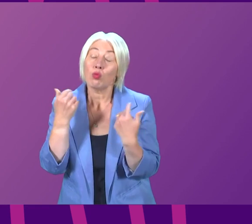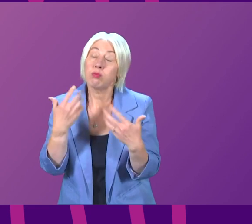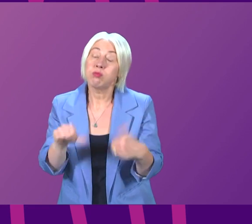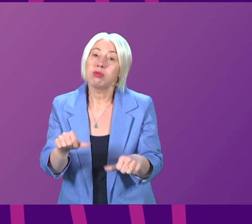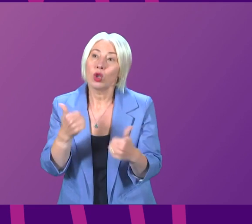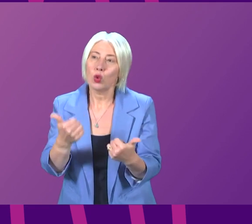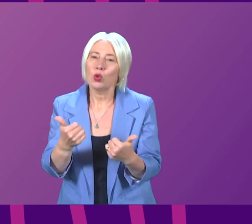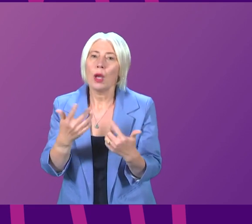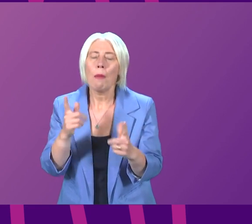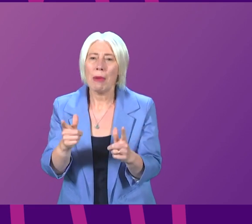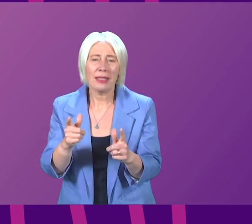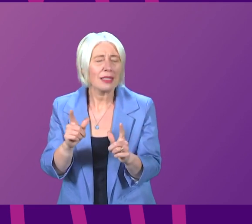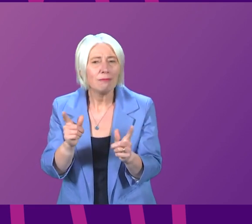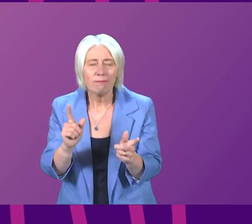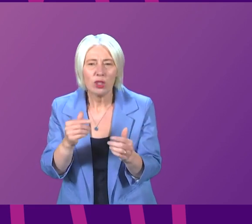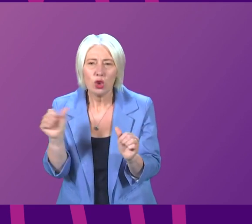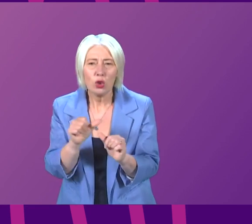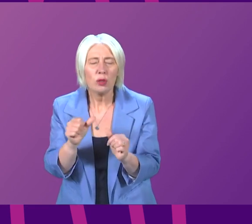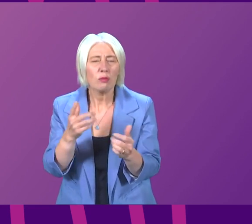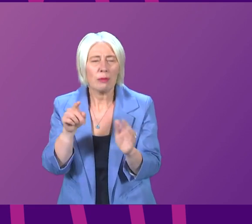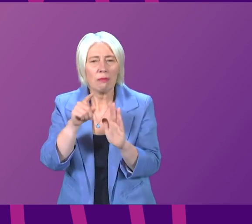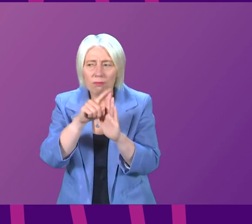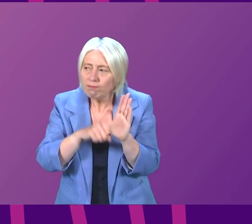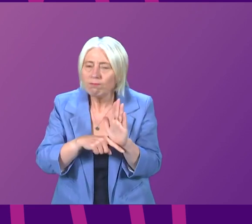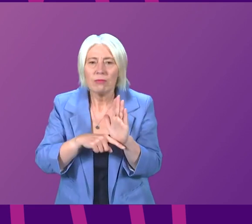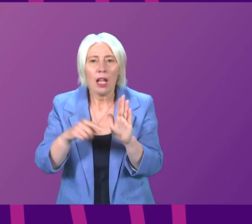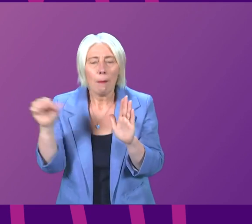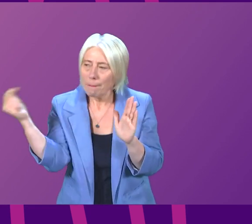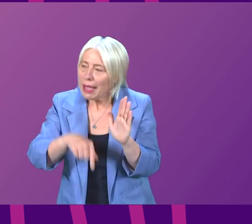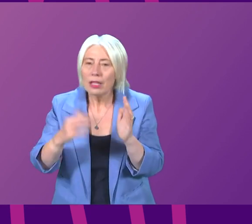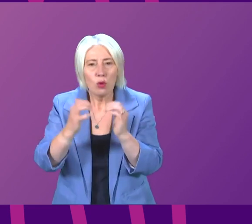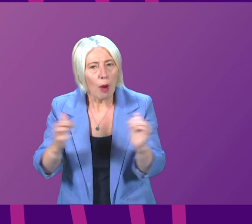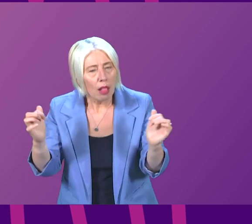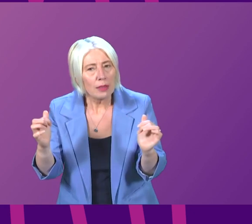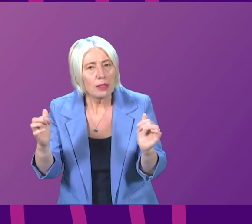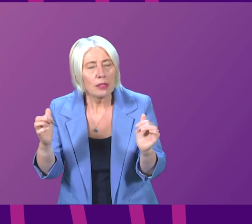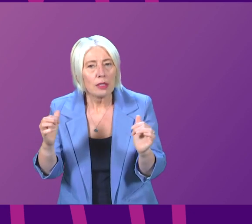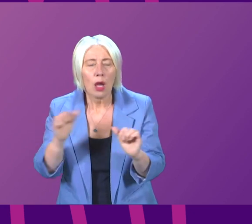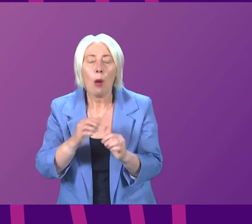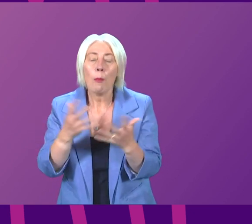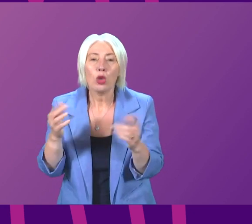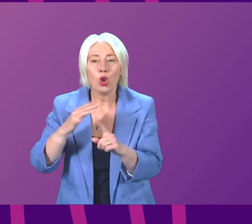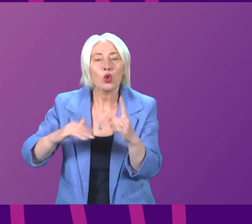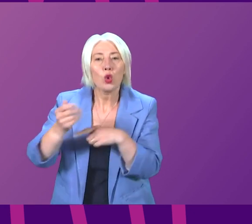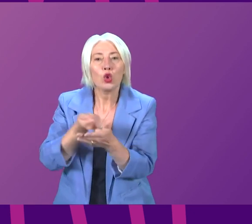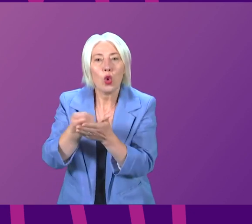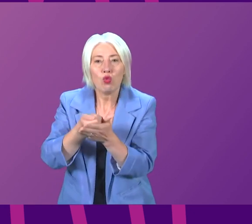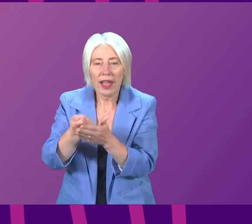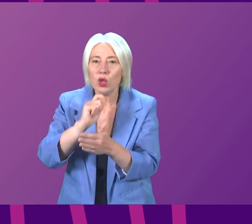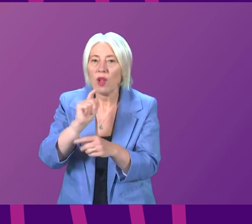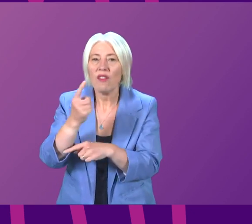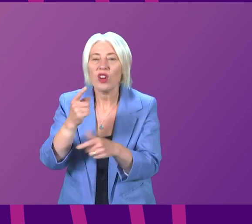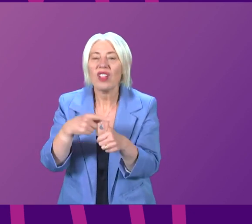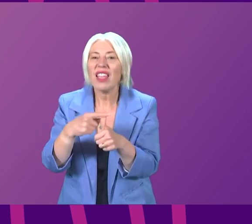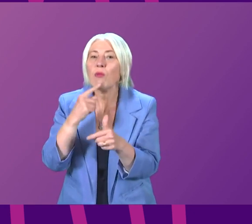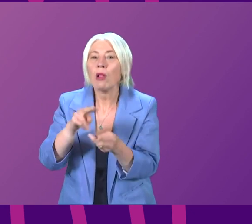can I ask the First Minister, when will the legislation be brought to Parliament? Given the majority of social rents will rise on April 1st,